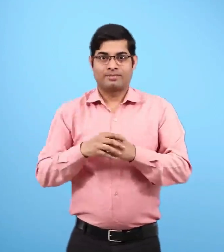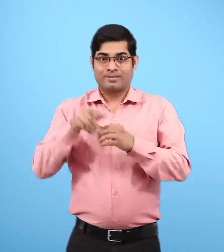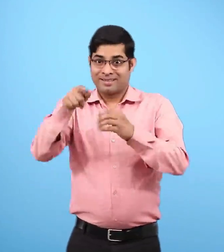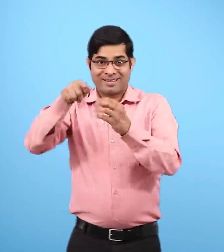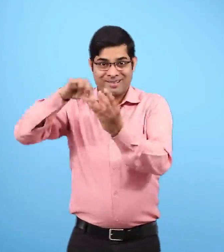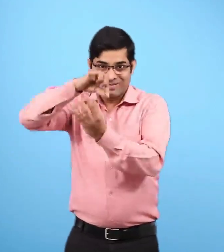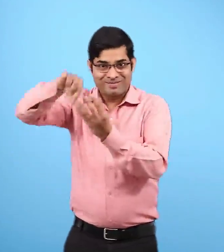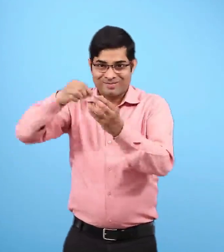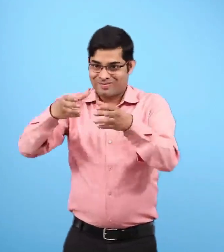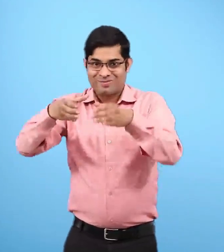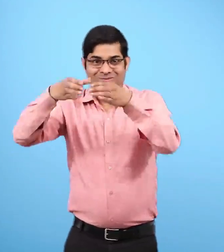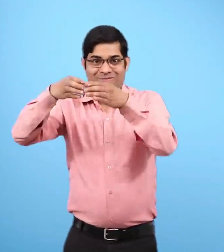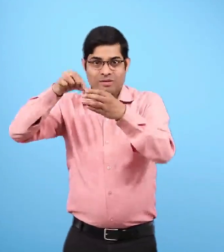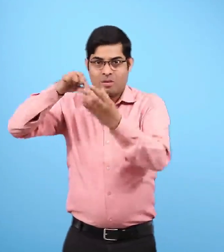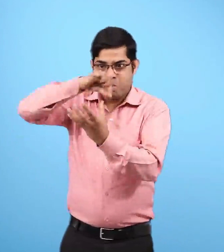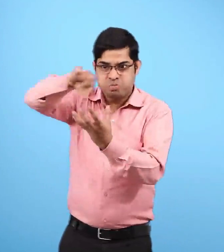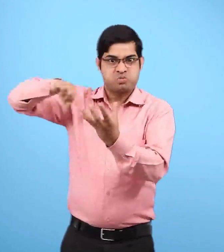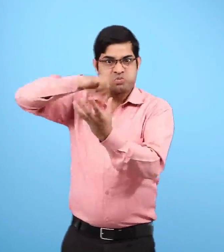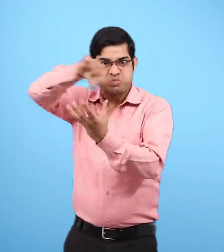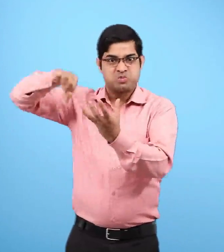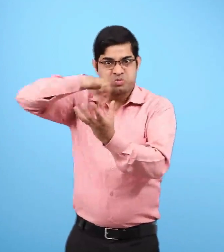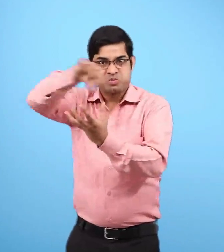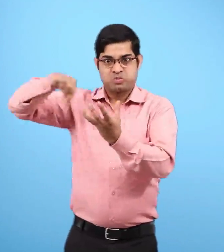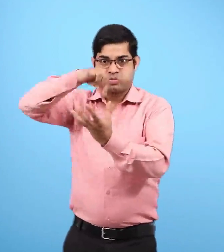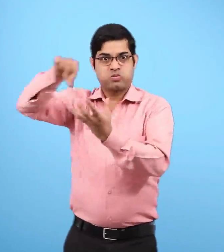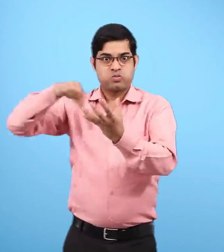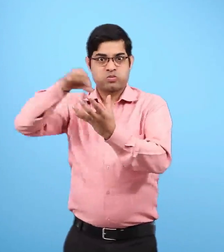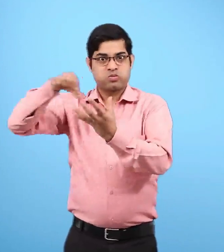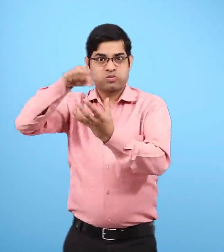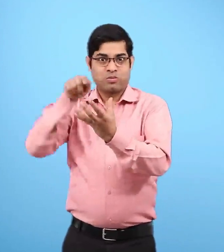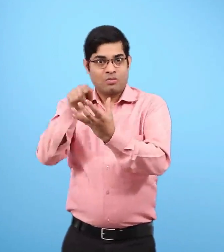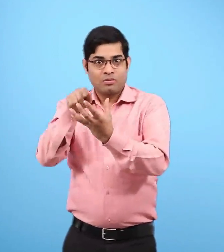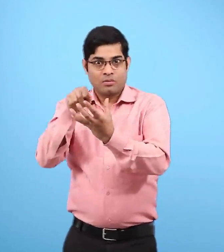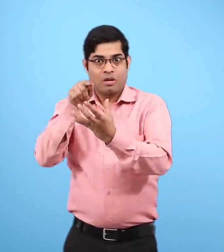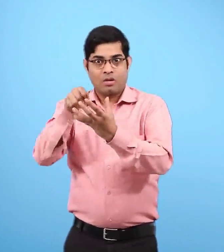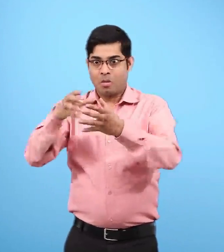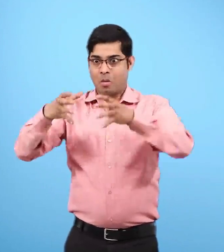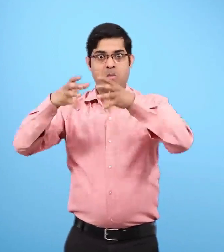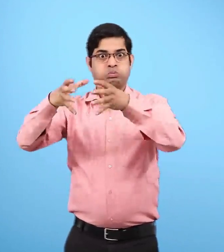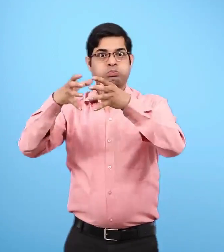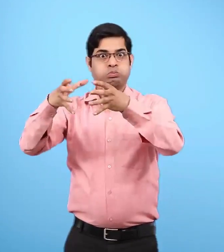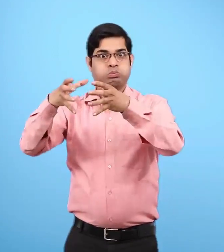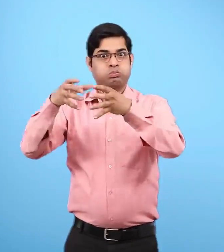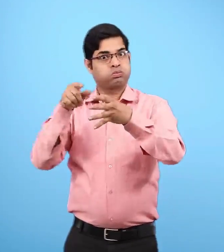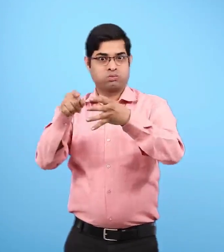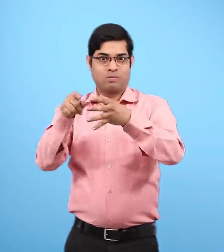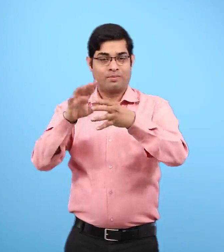A thread spool is a small cylinder on which lot of thread is wound around.